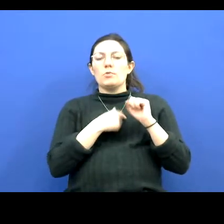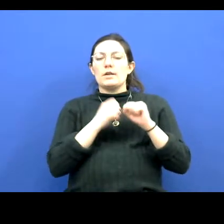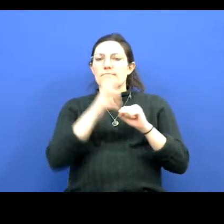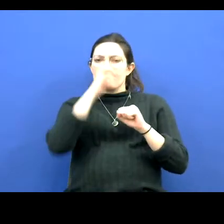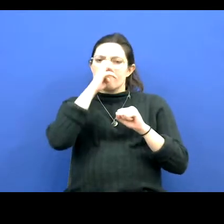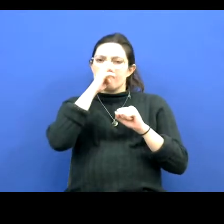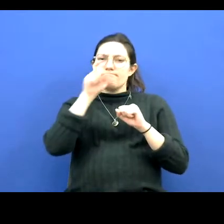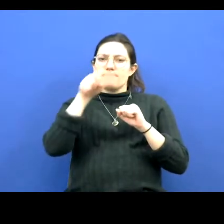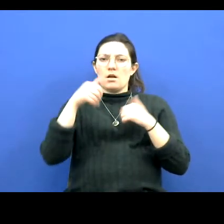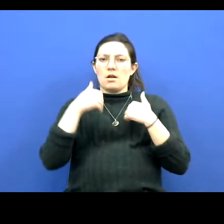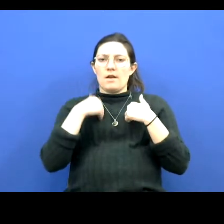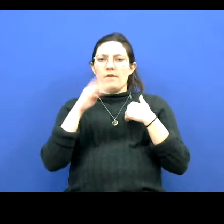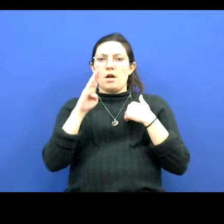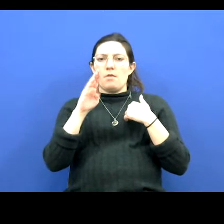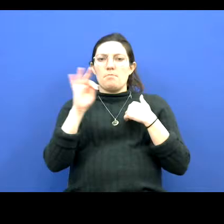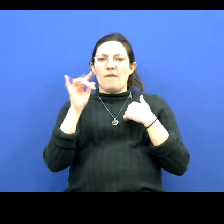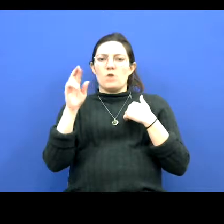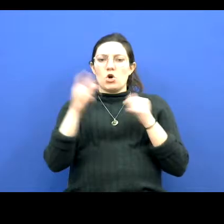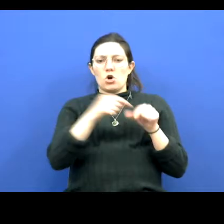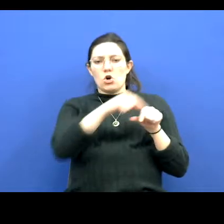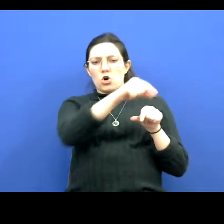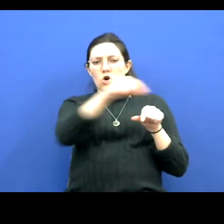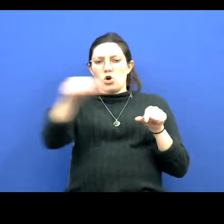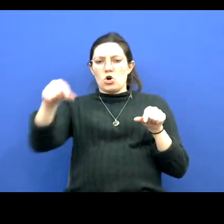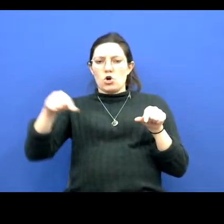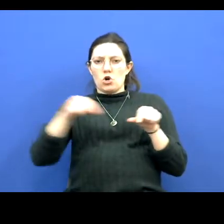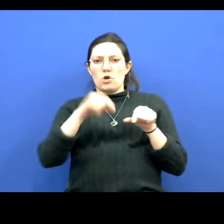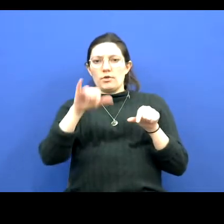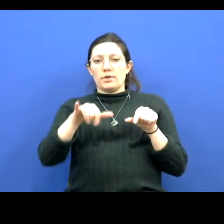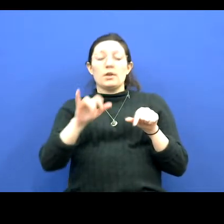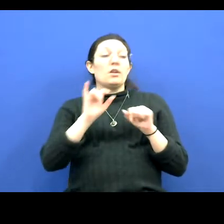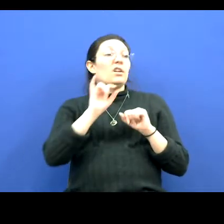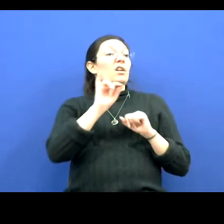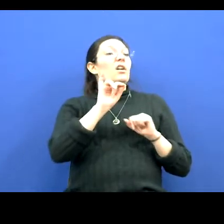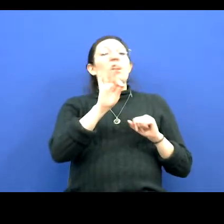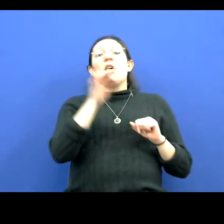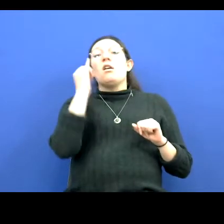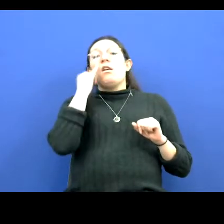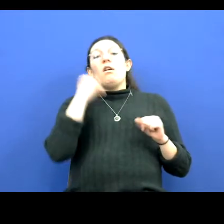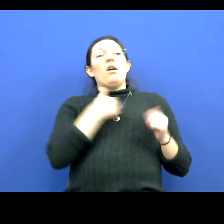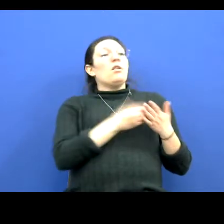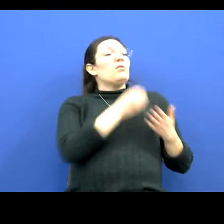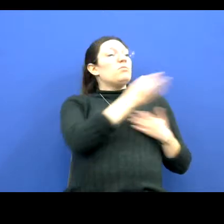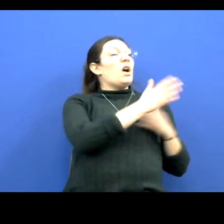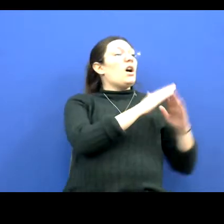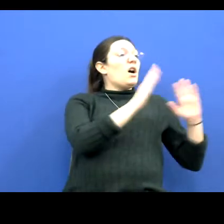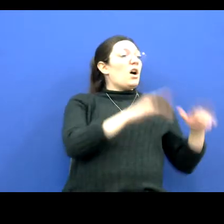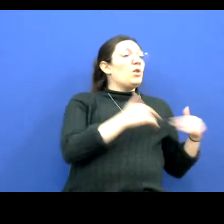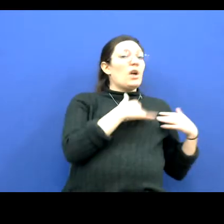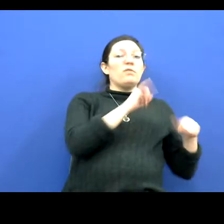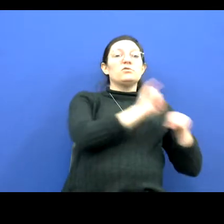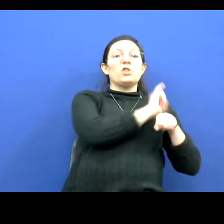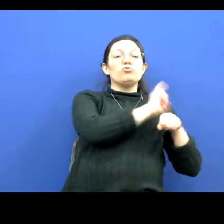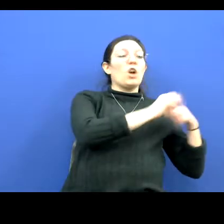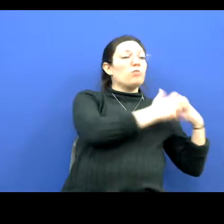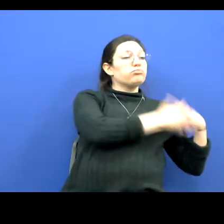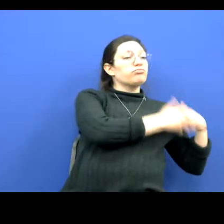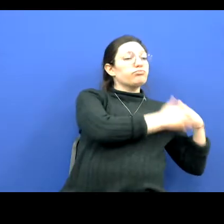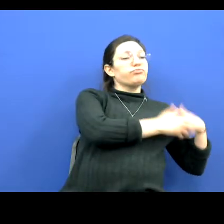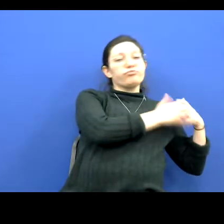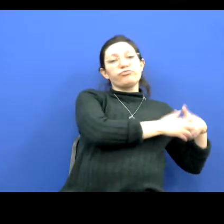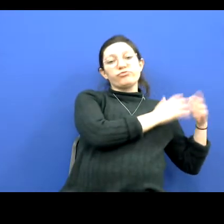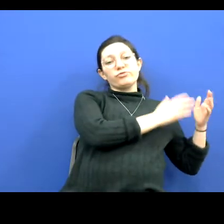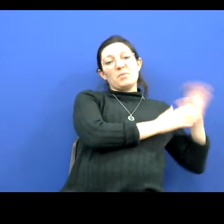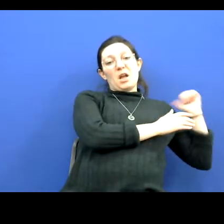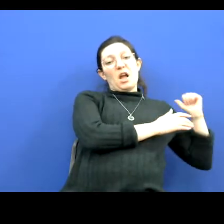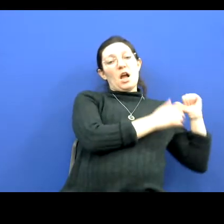when I buy a house and there's an industrial site behind me and I know it's an industrial site, right? But if it's an empty industrial site, for instance, and someone's going to